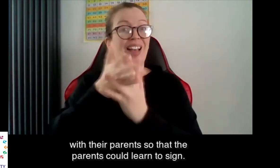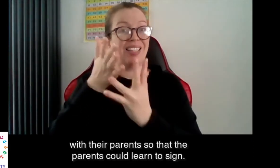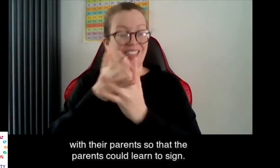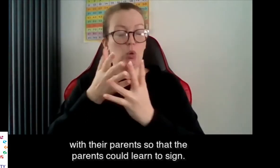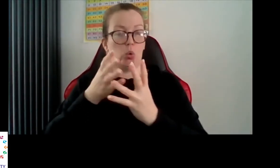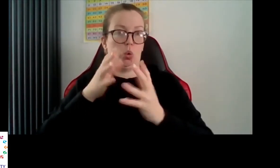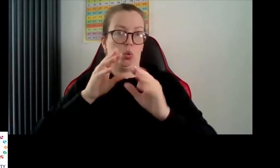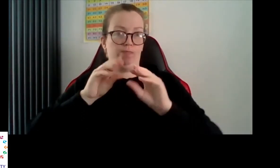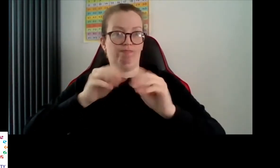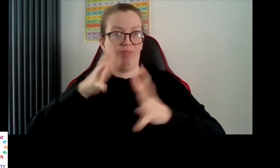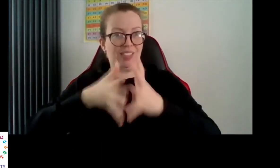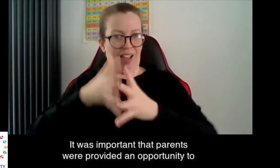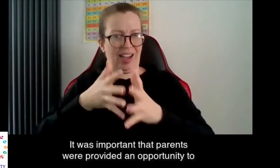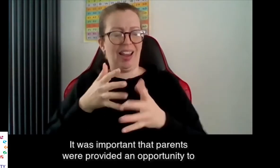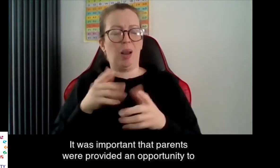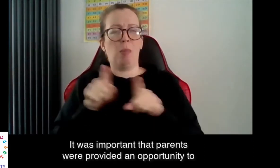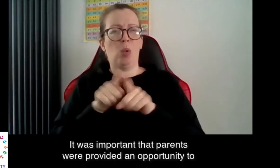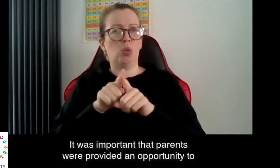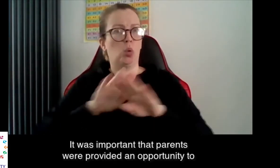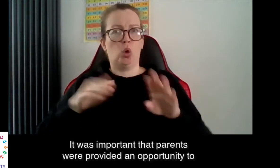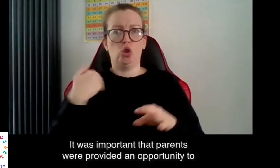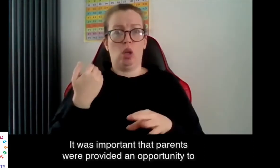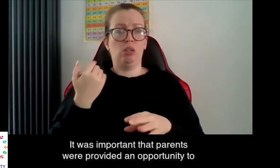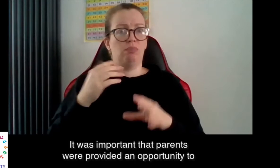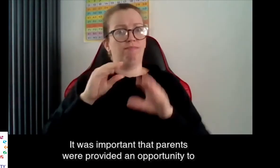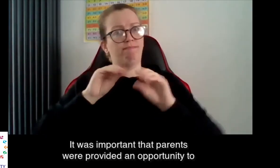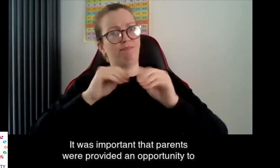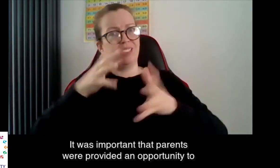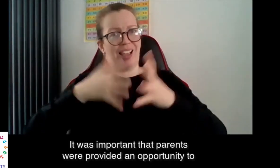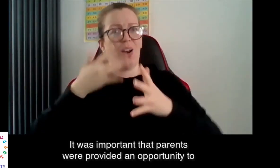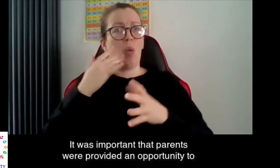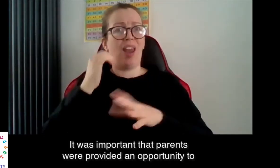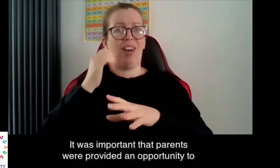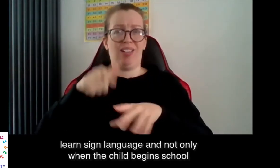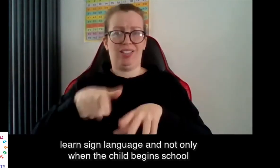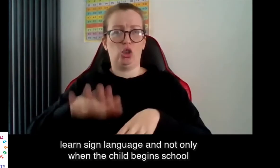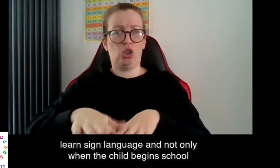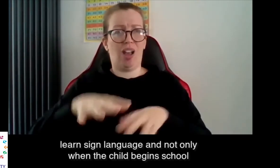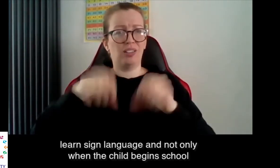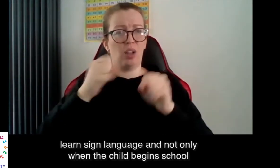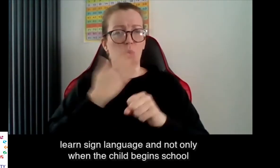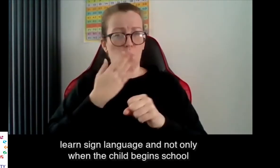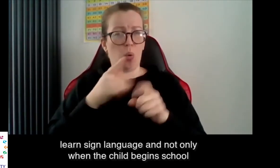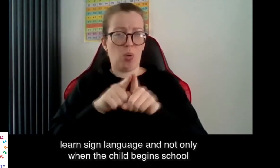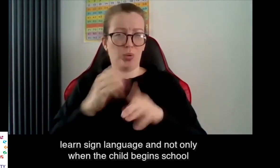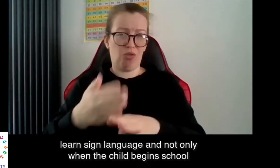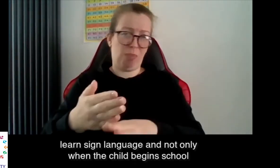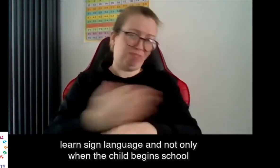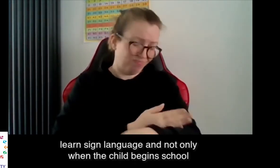sign. It was important that parents were provided an opportunity to learn sign language, and not only when the